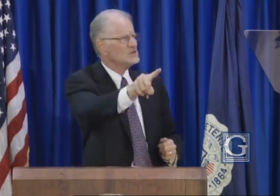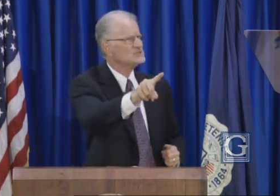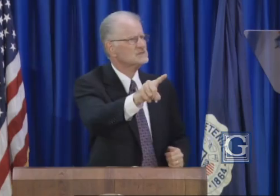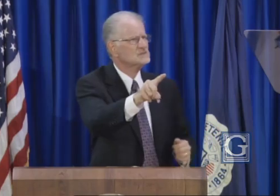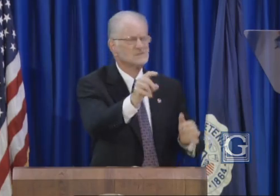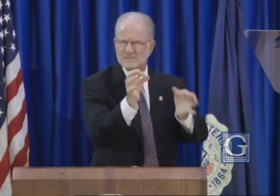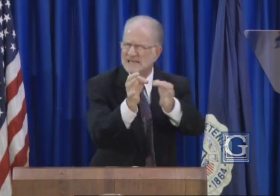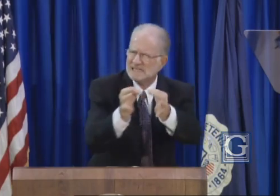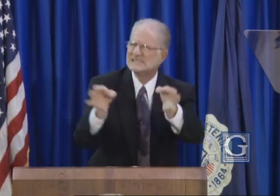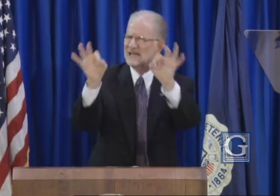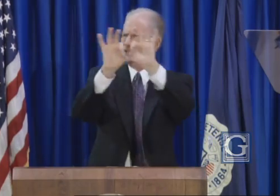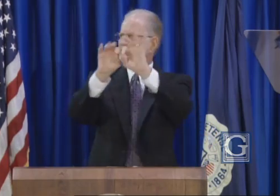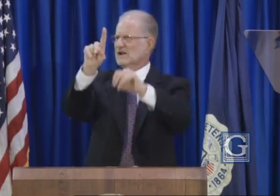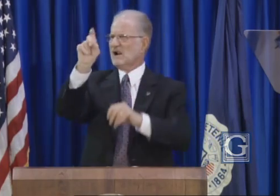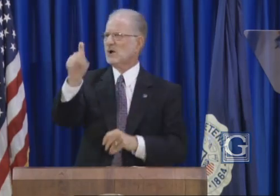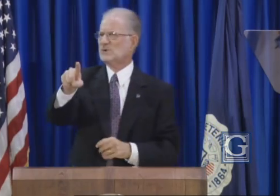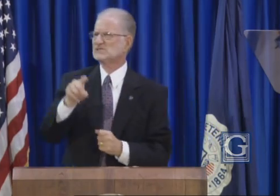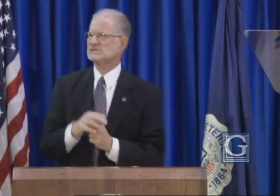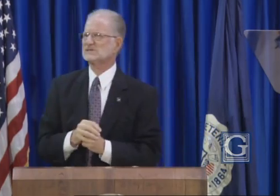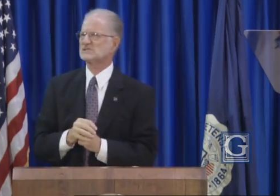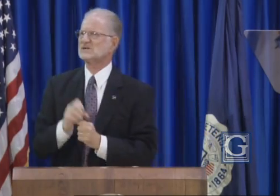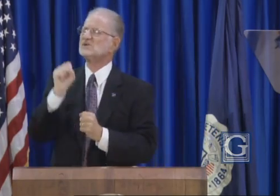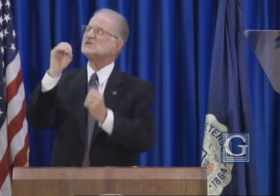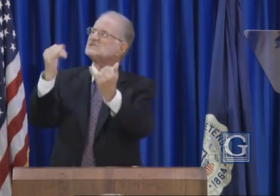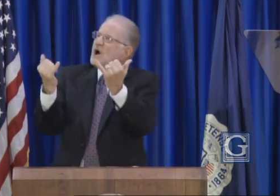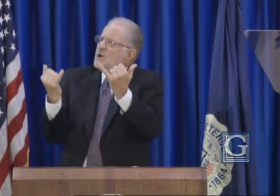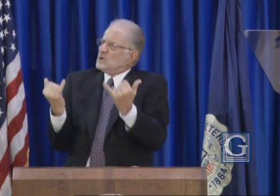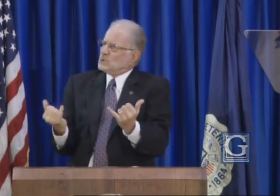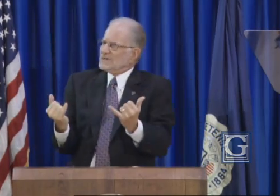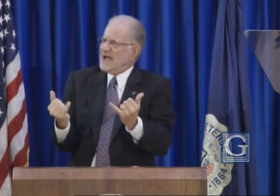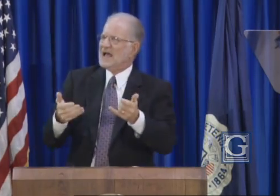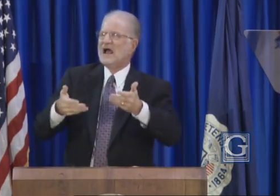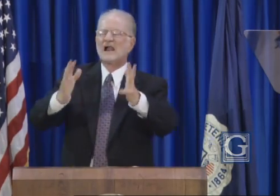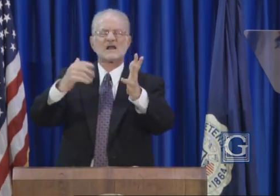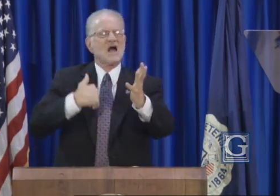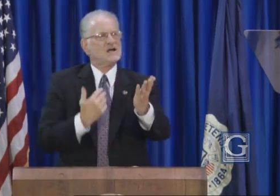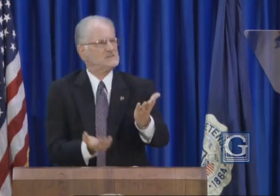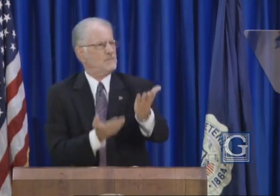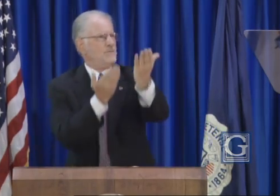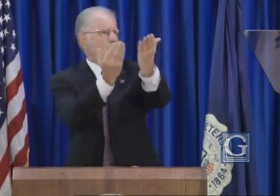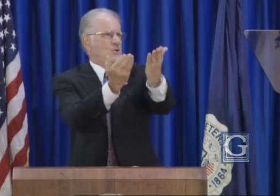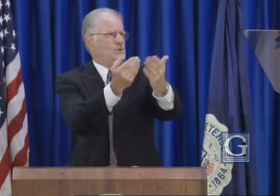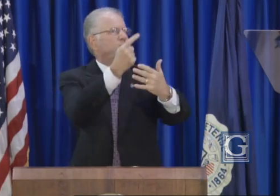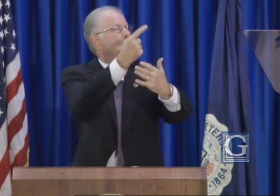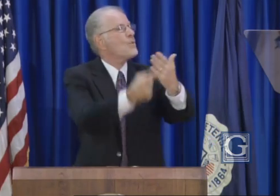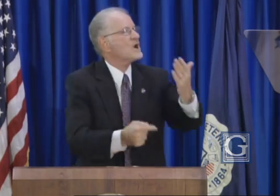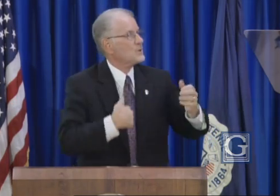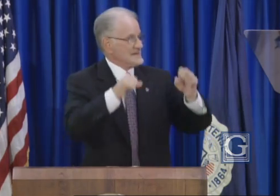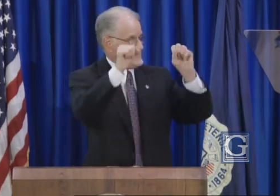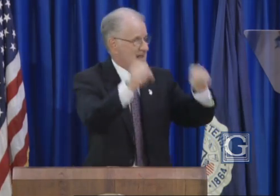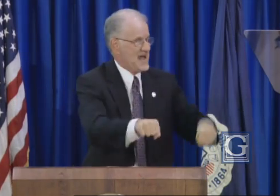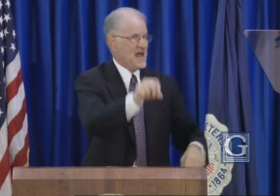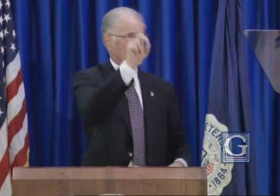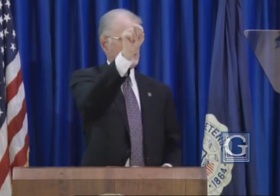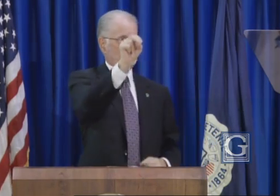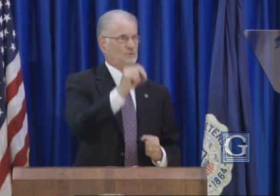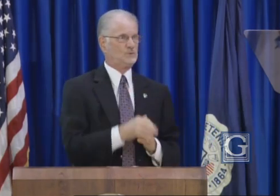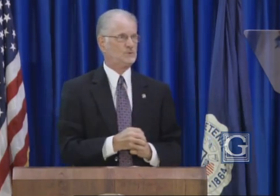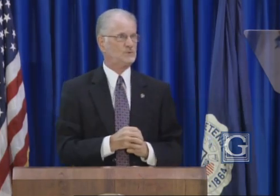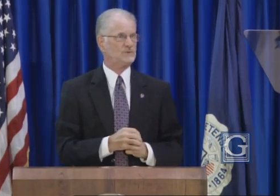All good questions, in fact, essential questions. So today, let us propose what